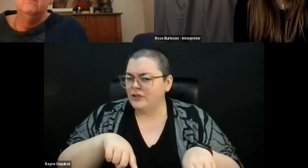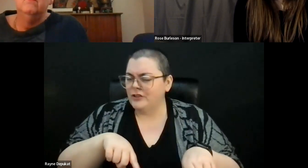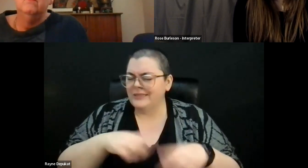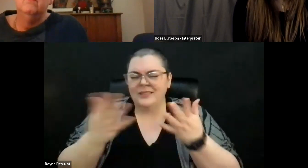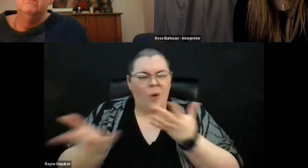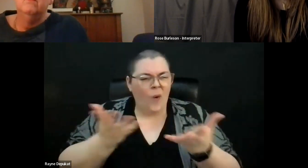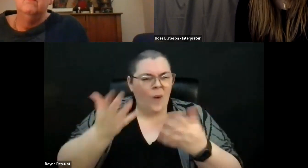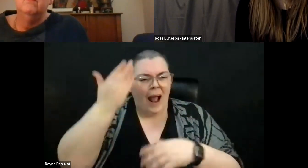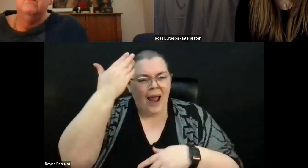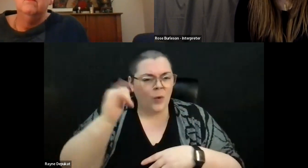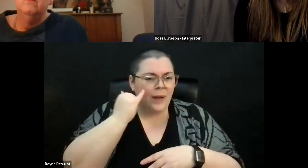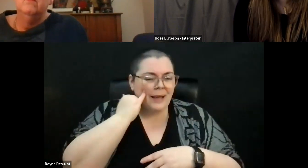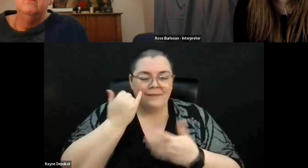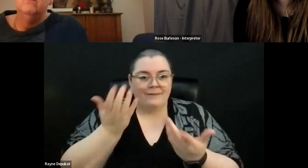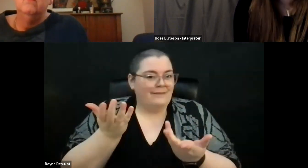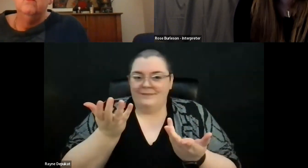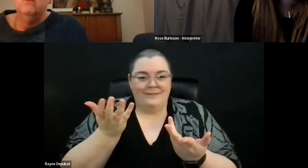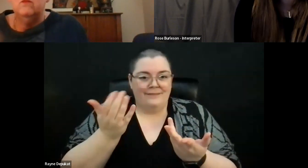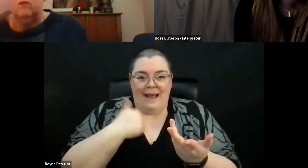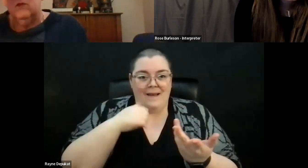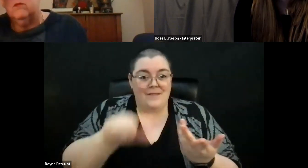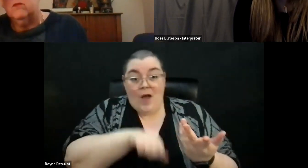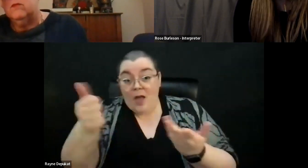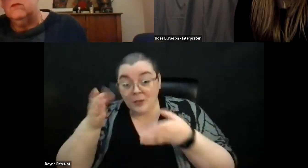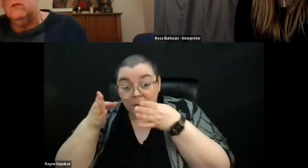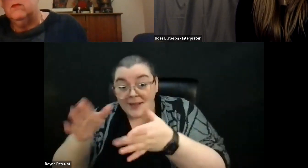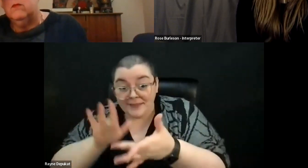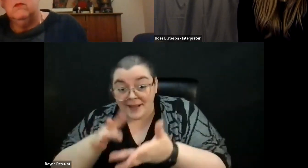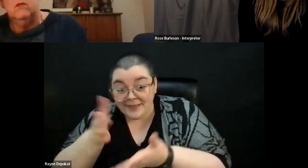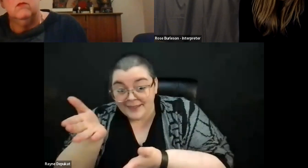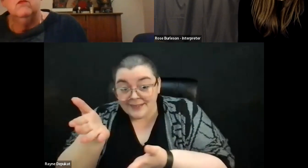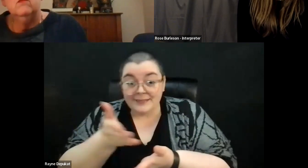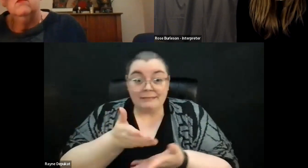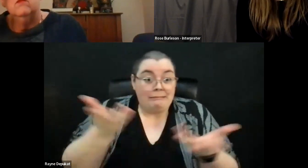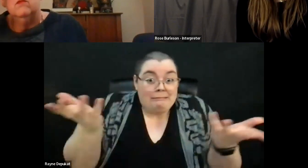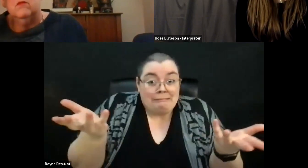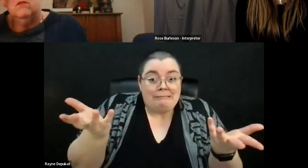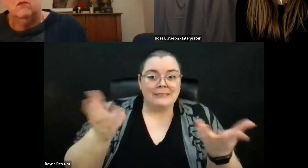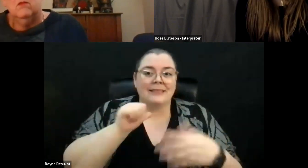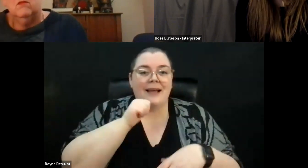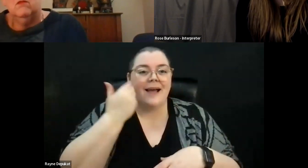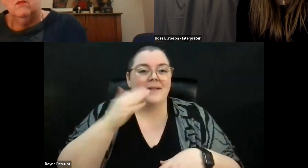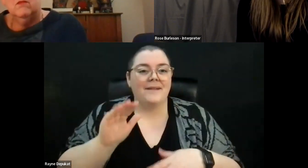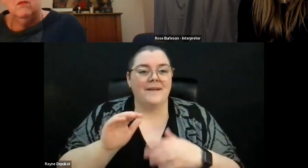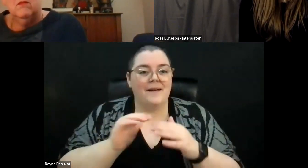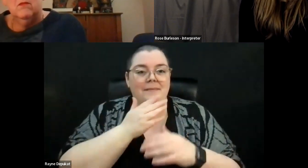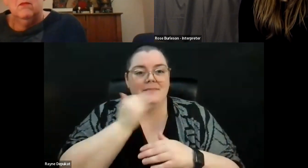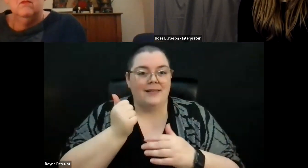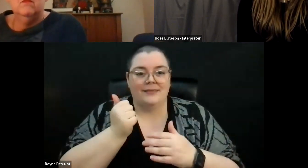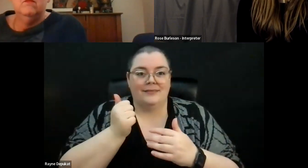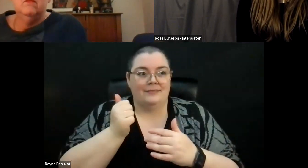different contact number, and I tried that and still haven't received a response. So I'm not sure if there's another person to contact